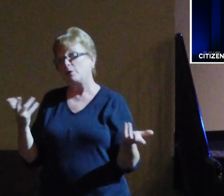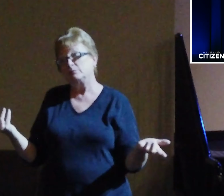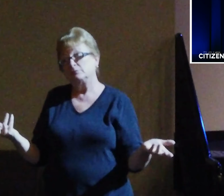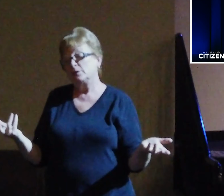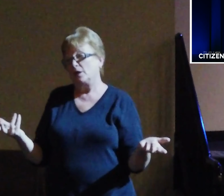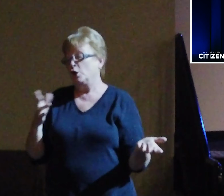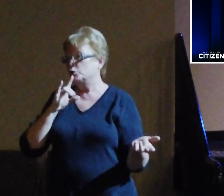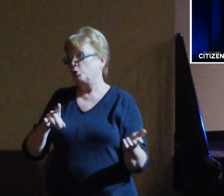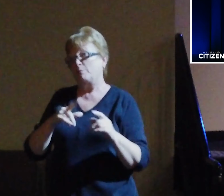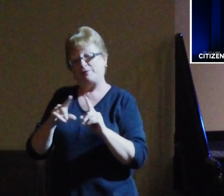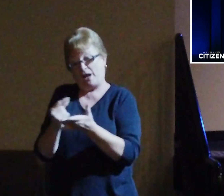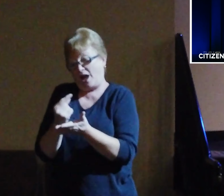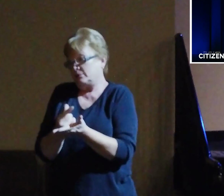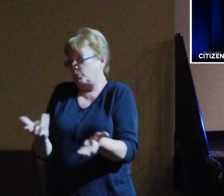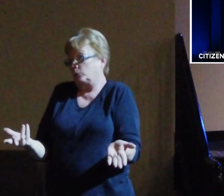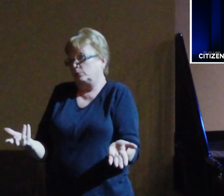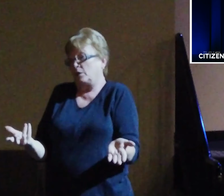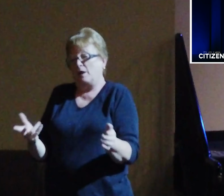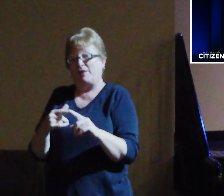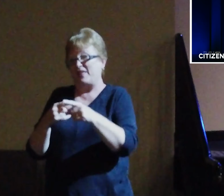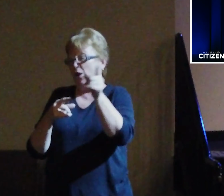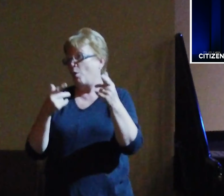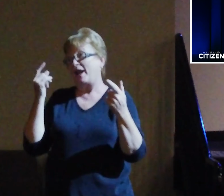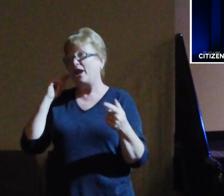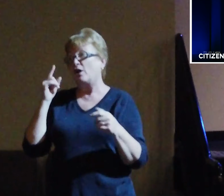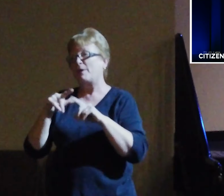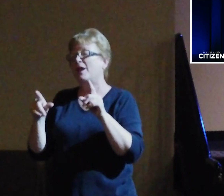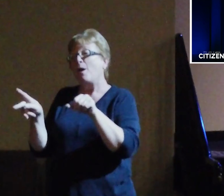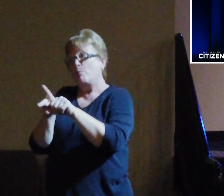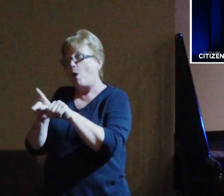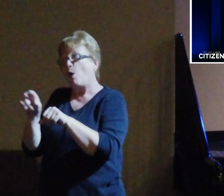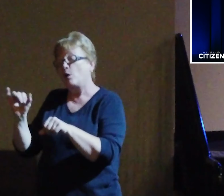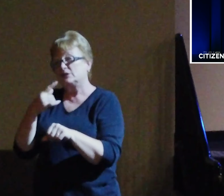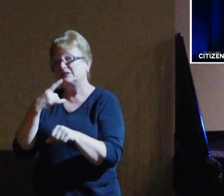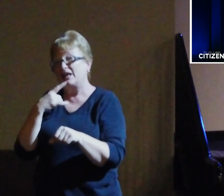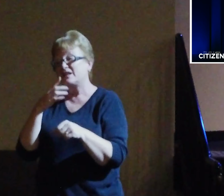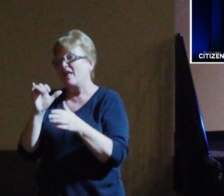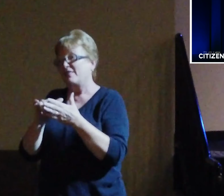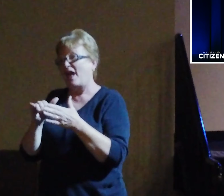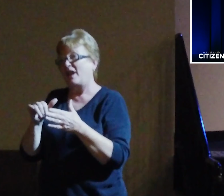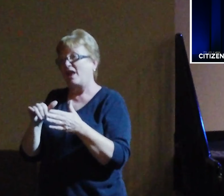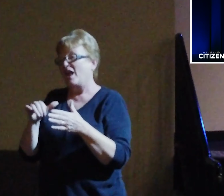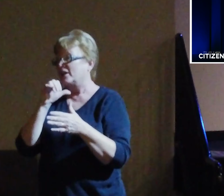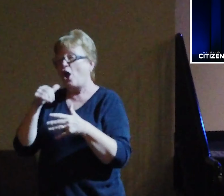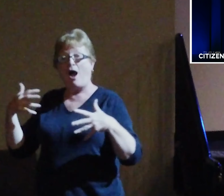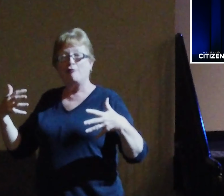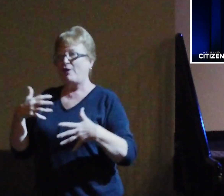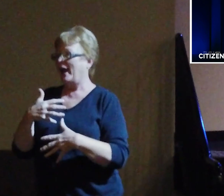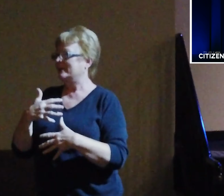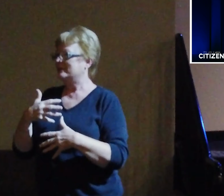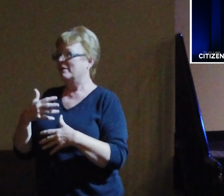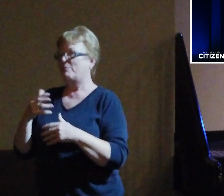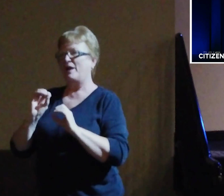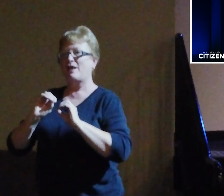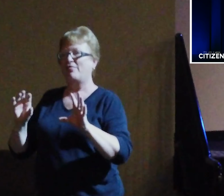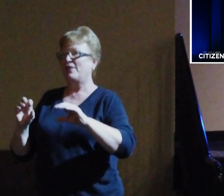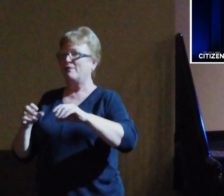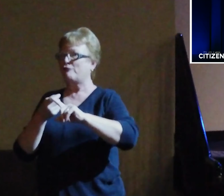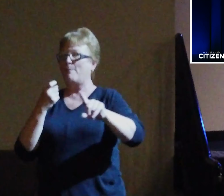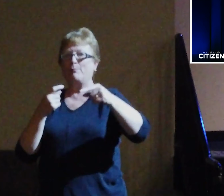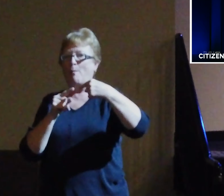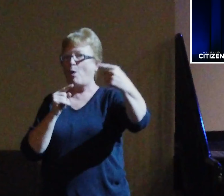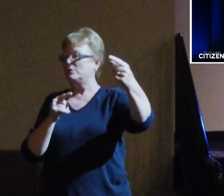that doesn't want to hear it. Paul goes on to add here, and not frightened in anything by your opponents.